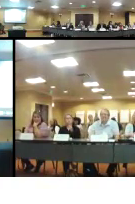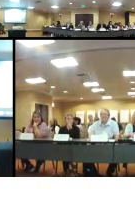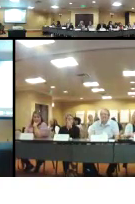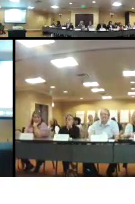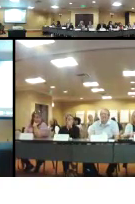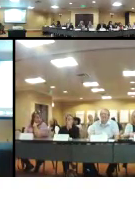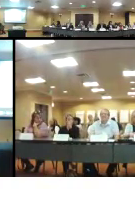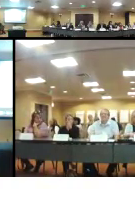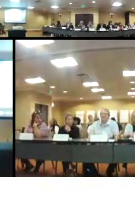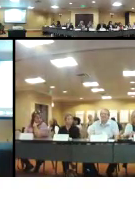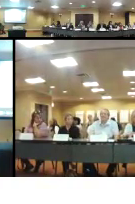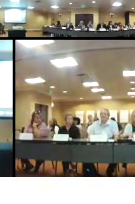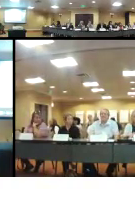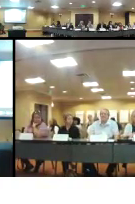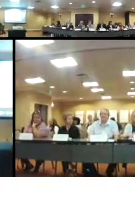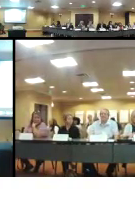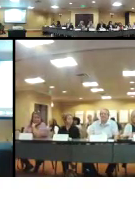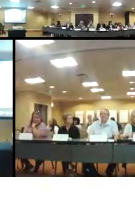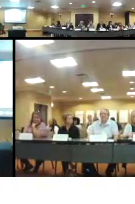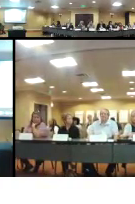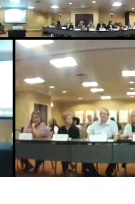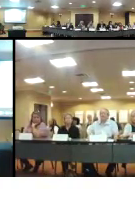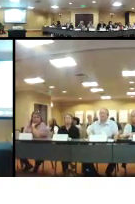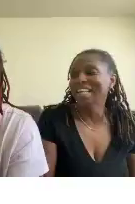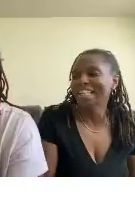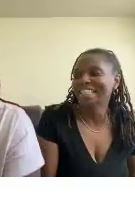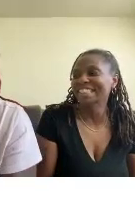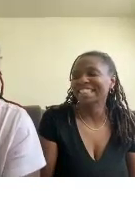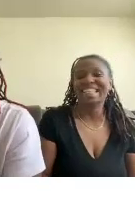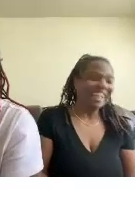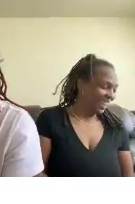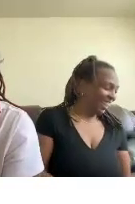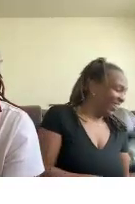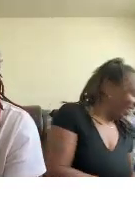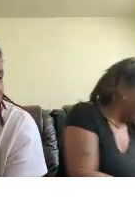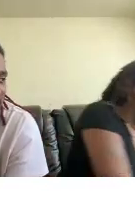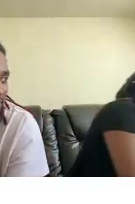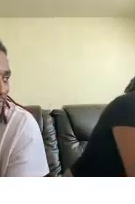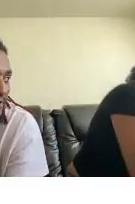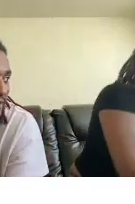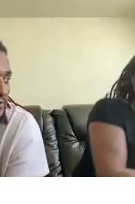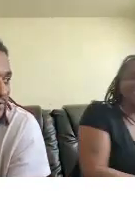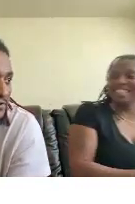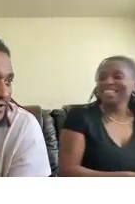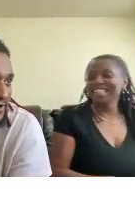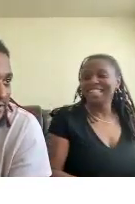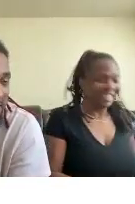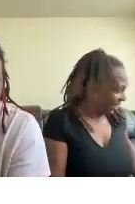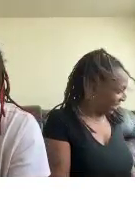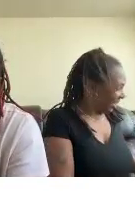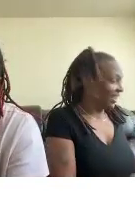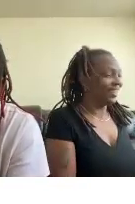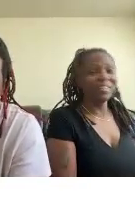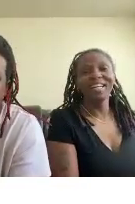would that be okay with you? Yes, Jermaine was getting bored anyway, right, Jermaine? No, I wasn't getting bored. I was just trying